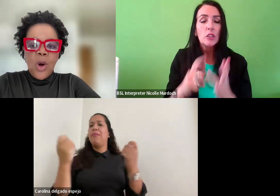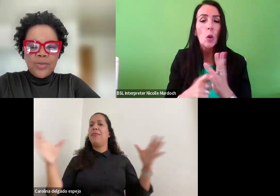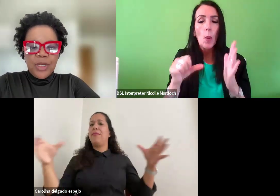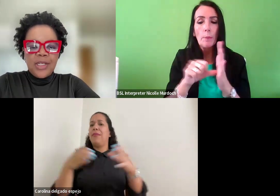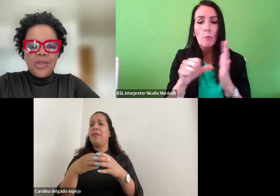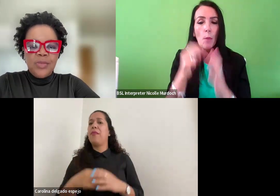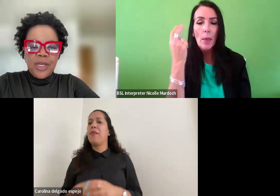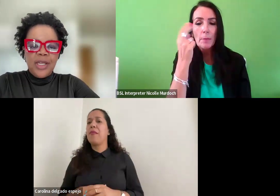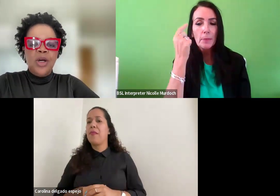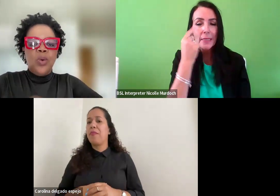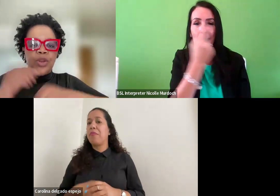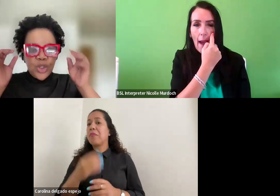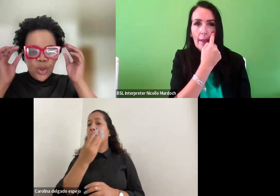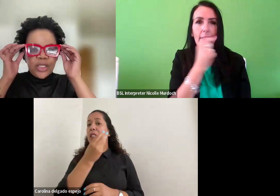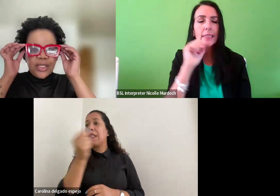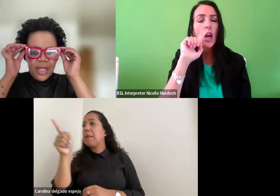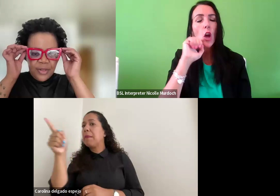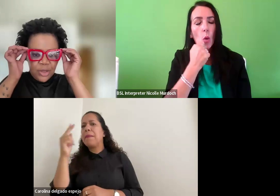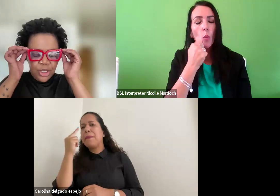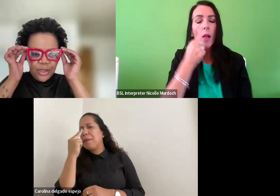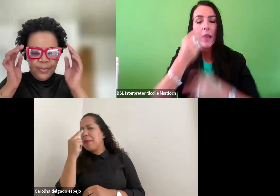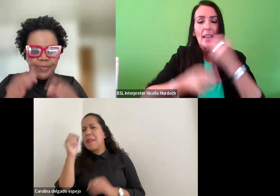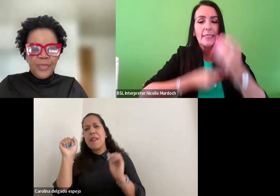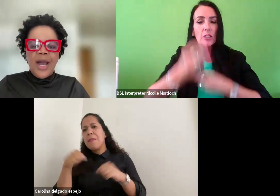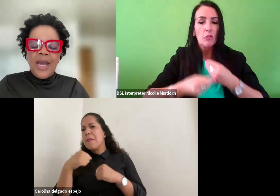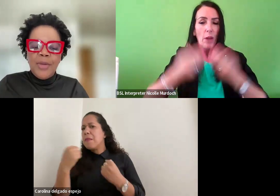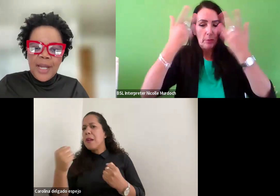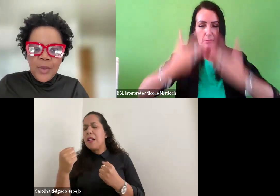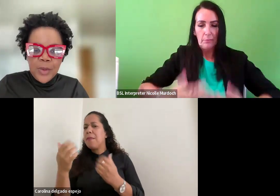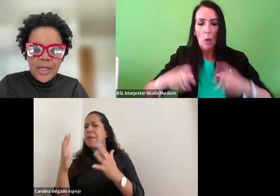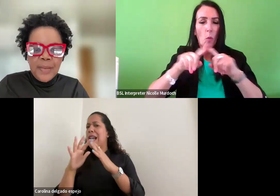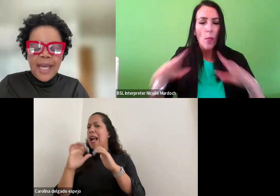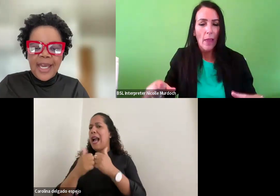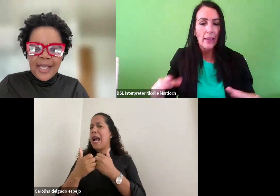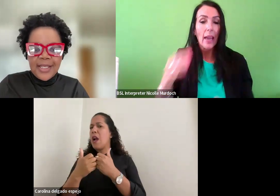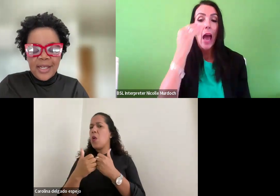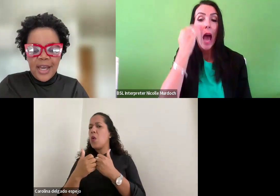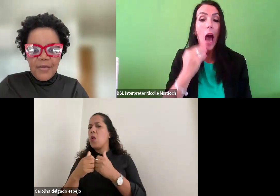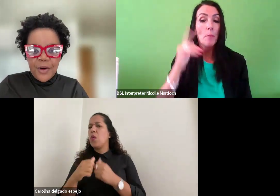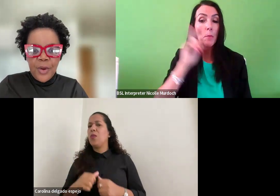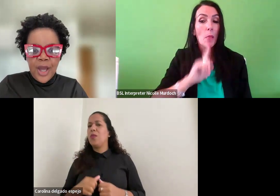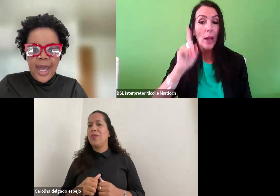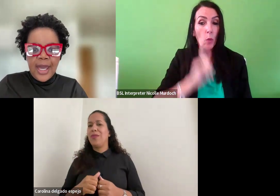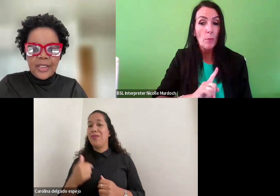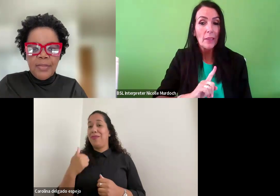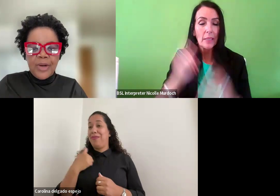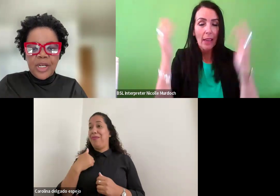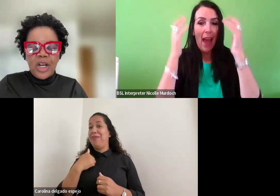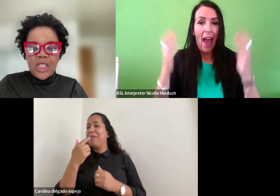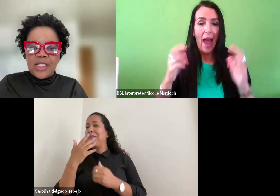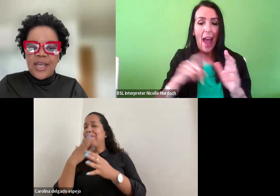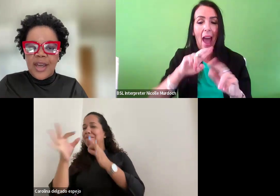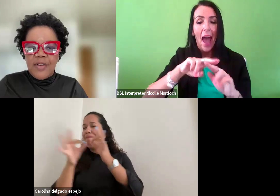impairment, all speakers will begin with a short self-description. I'm a Black woman, my hair is in an afro, and